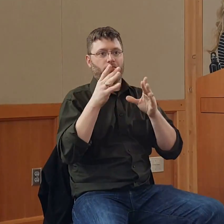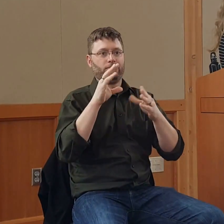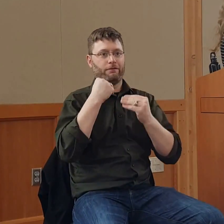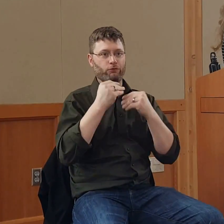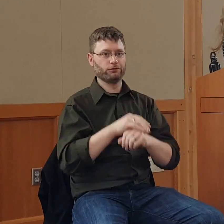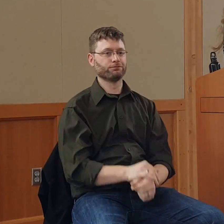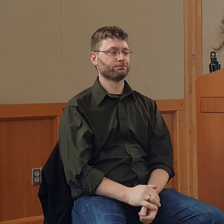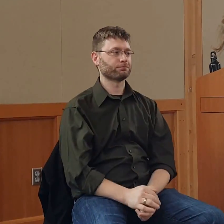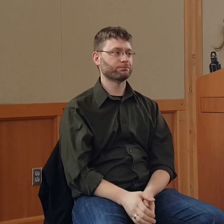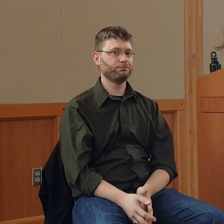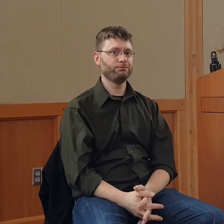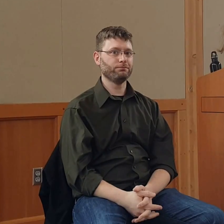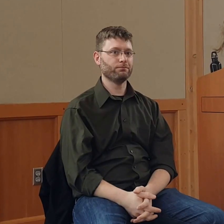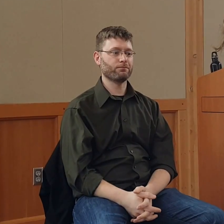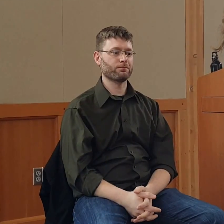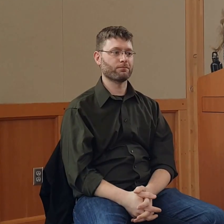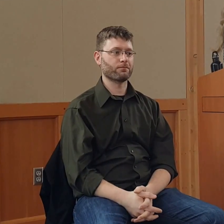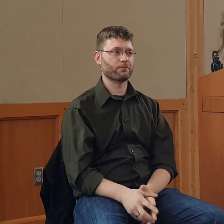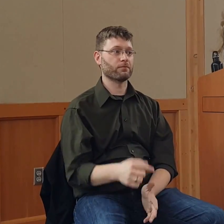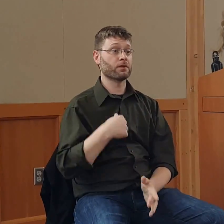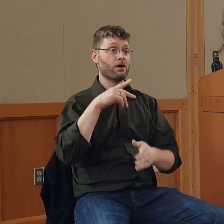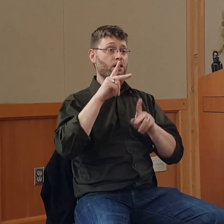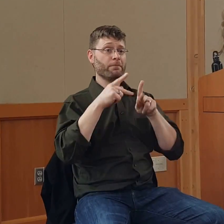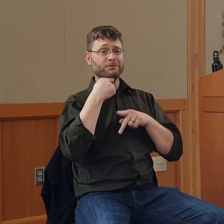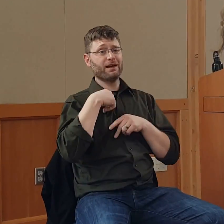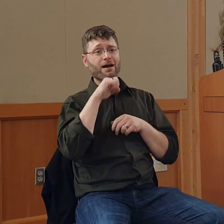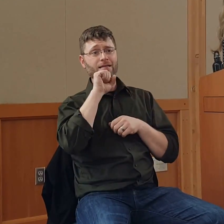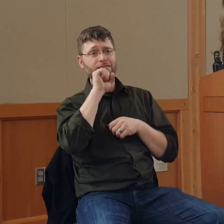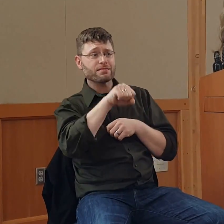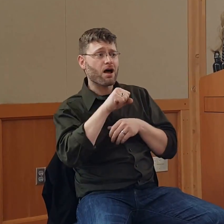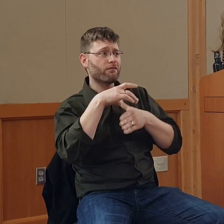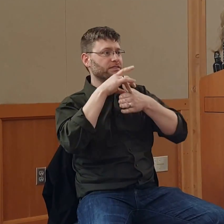people say that I love steaks. I could never